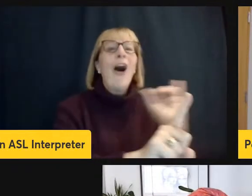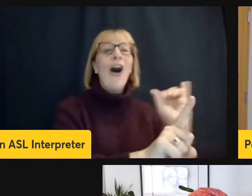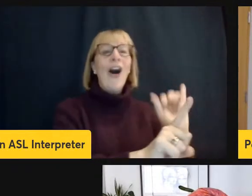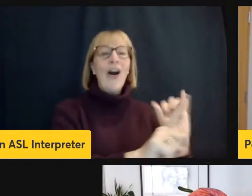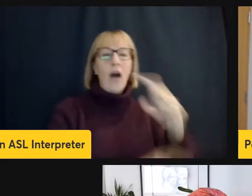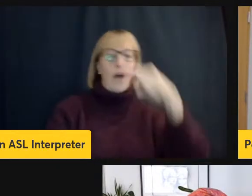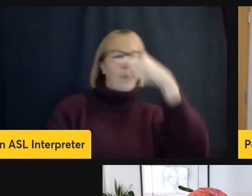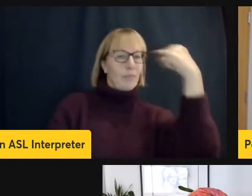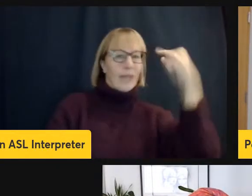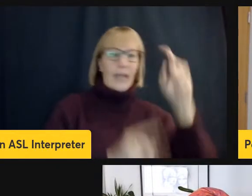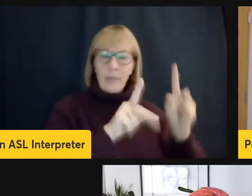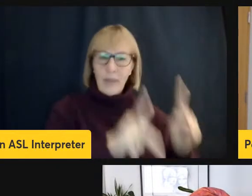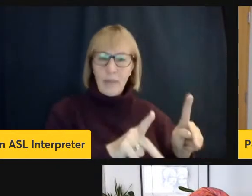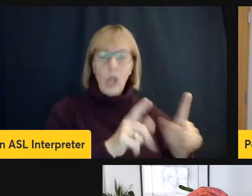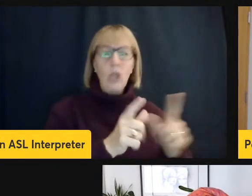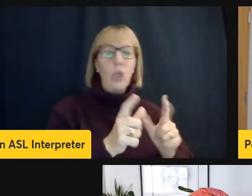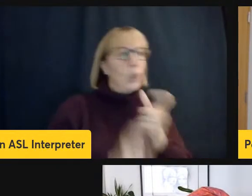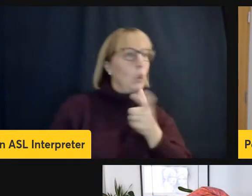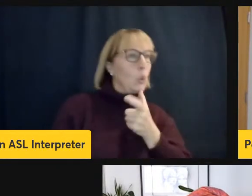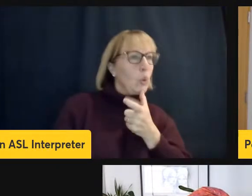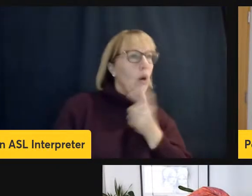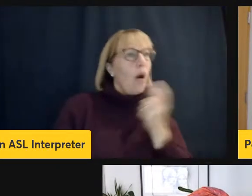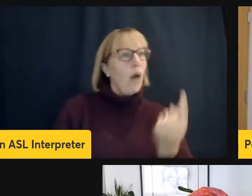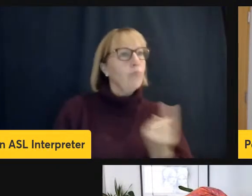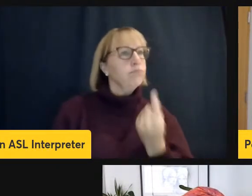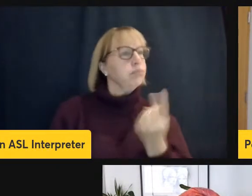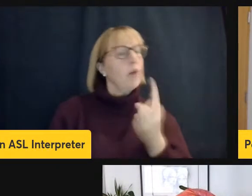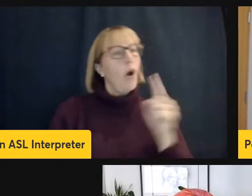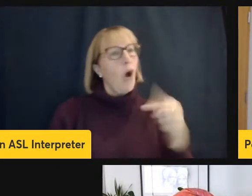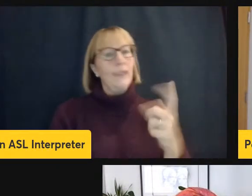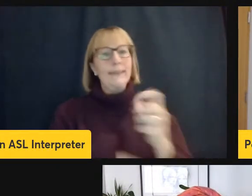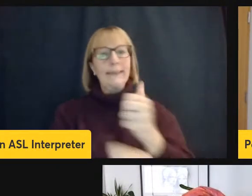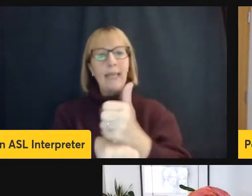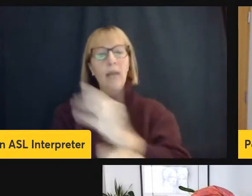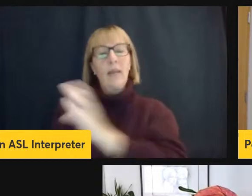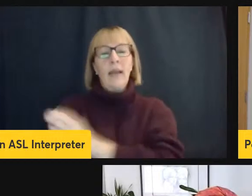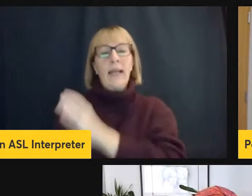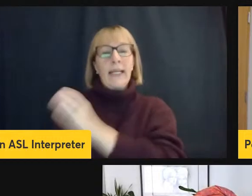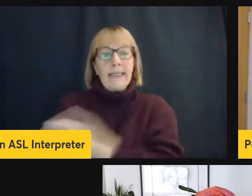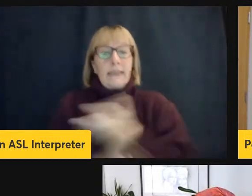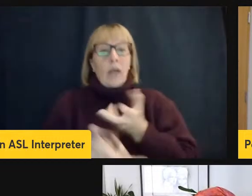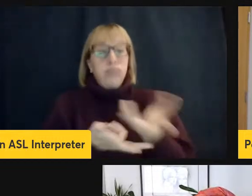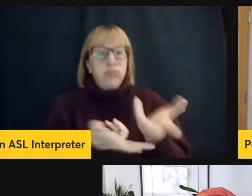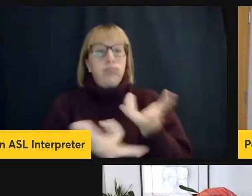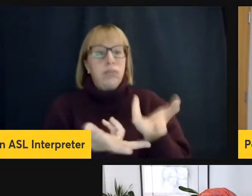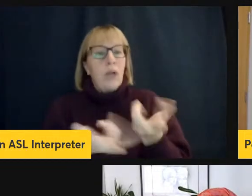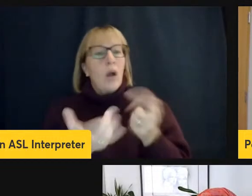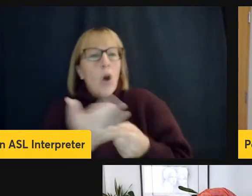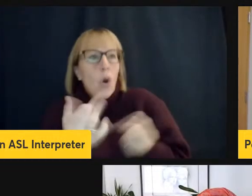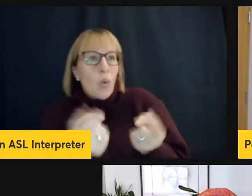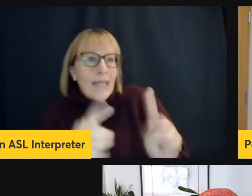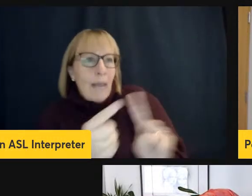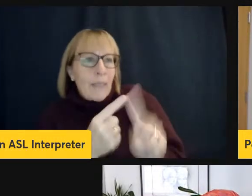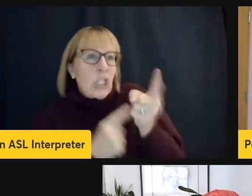Black people who are constantly placed in these positions with clinicians to try to understand what's happening to them and negotiate. So in order to